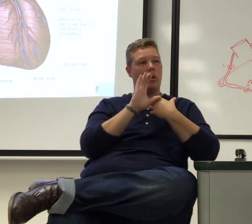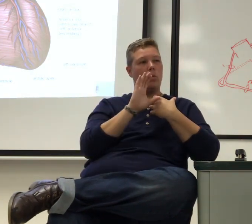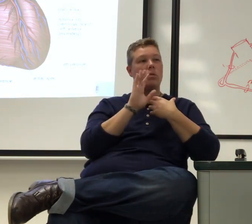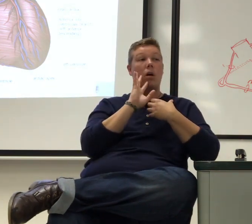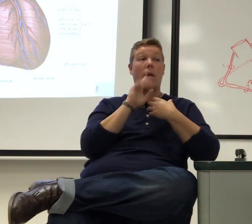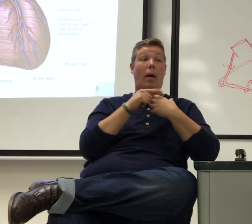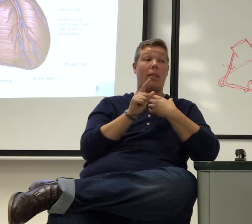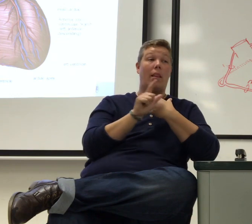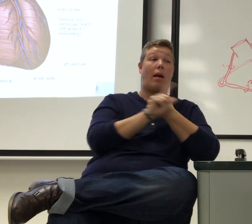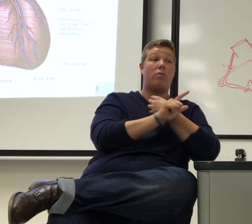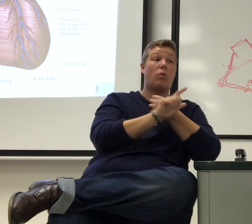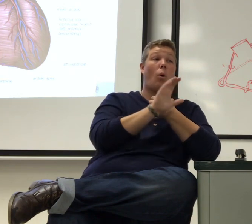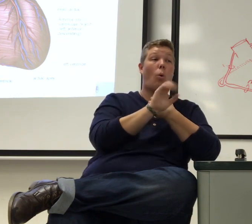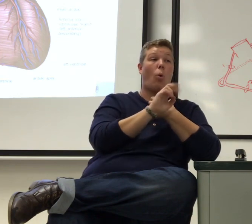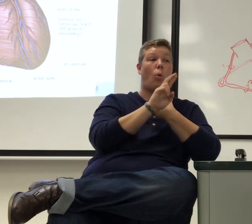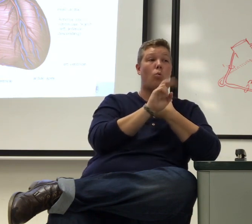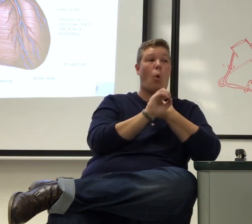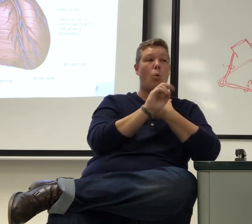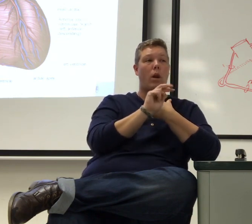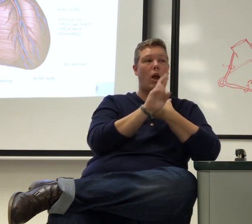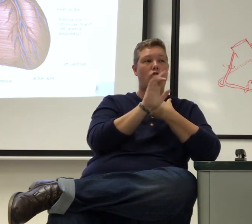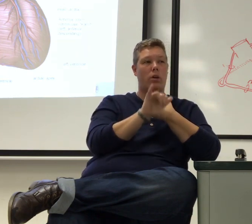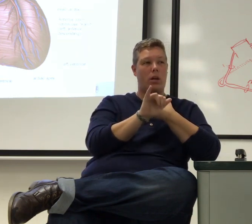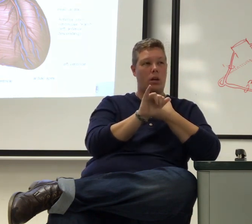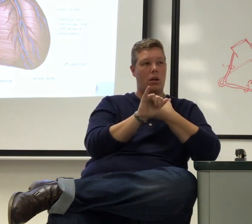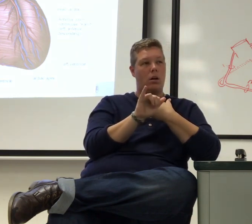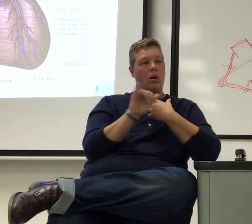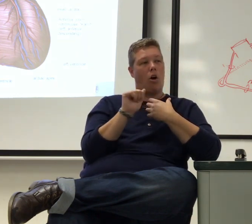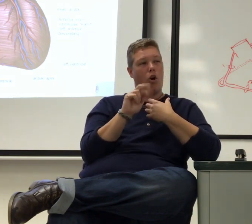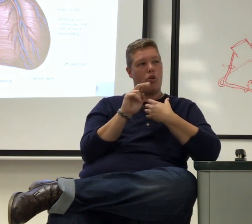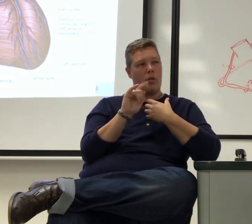left coronary artery. It's much shorter than the right.